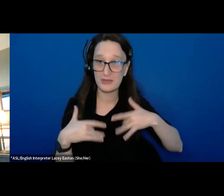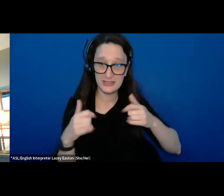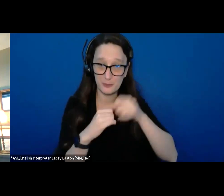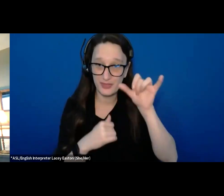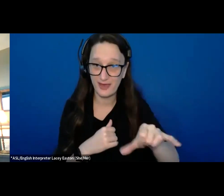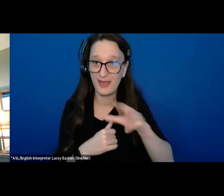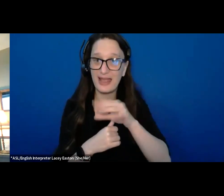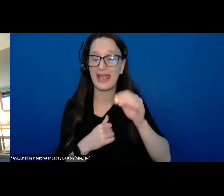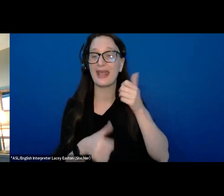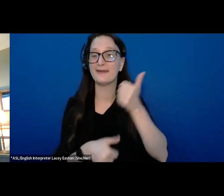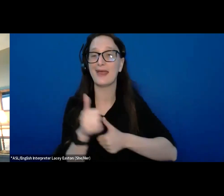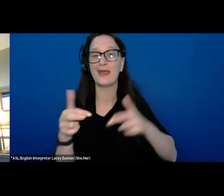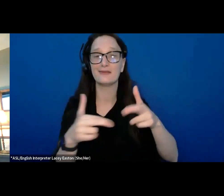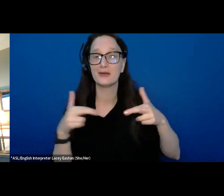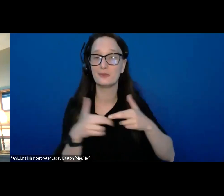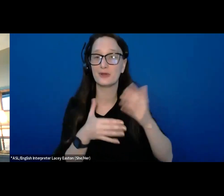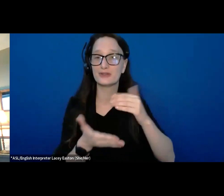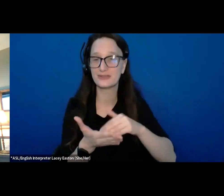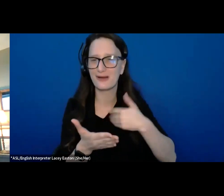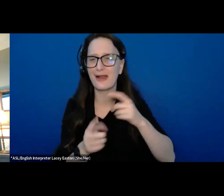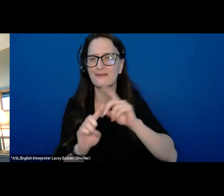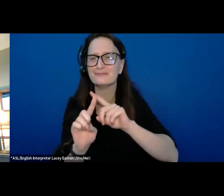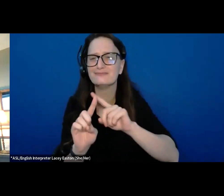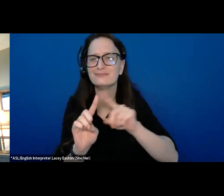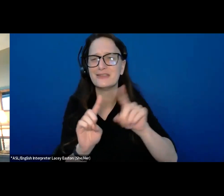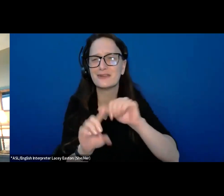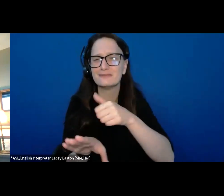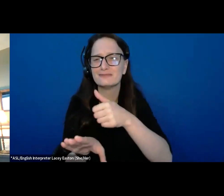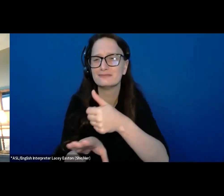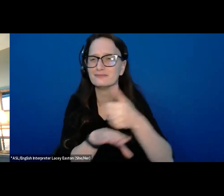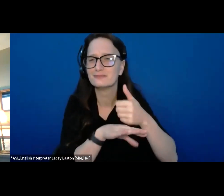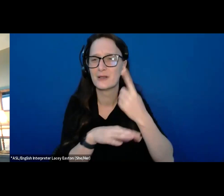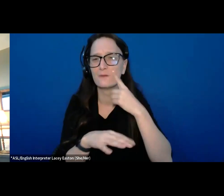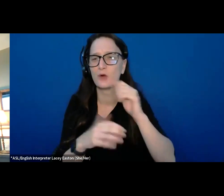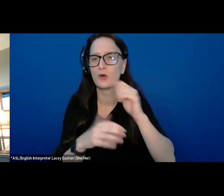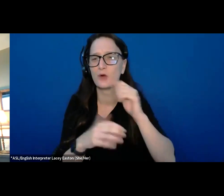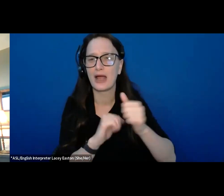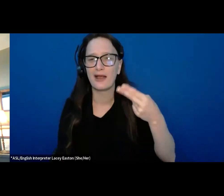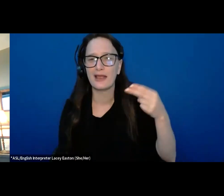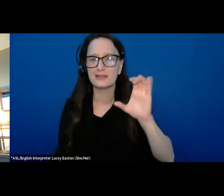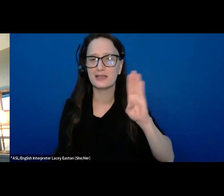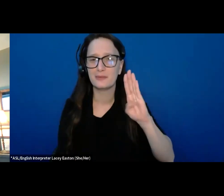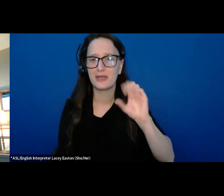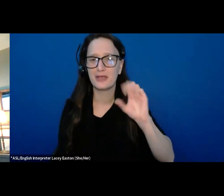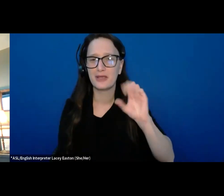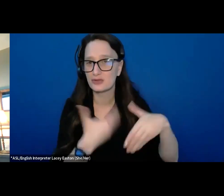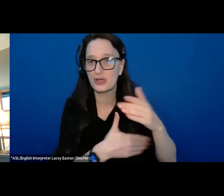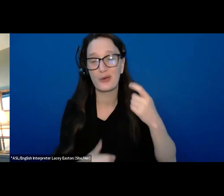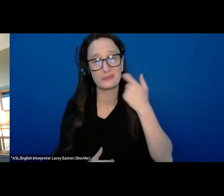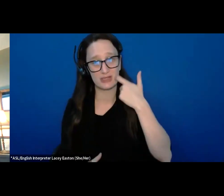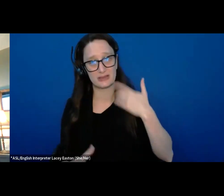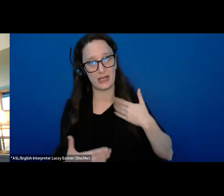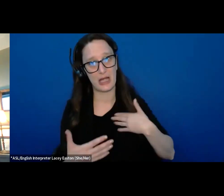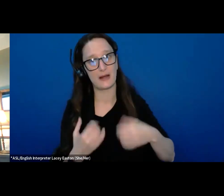say every regional center is situated a little bit differently on how HCBS is going. We had a lengthy discussions about it last